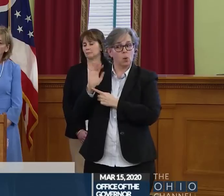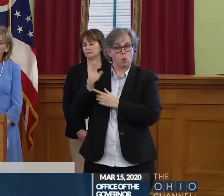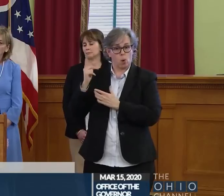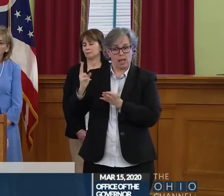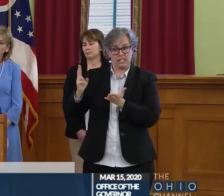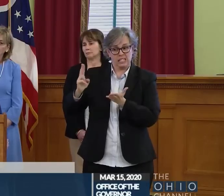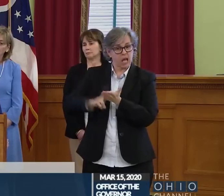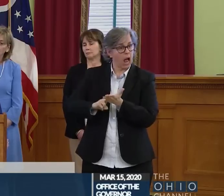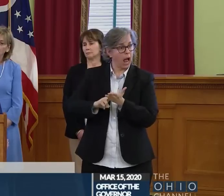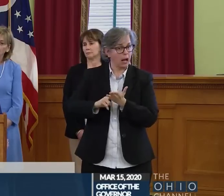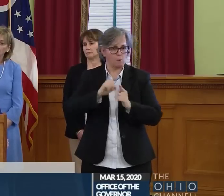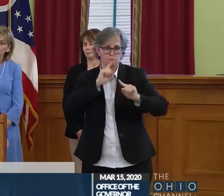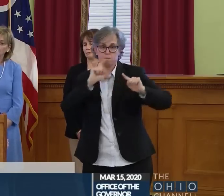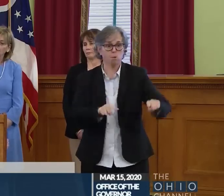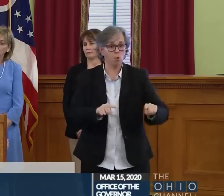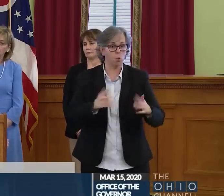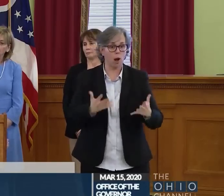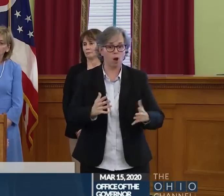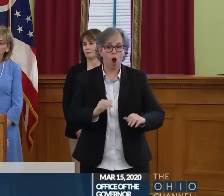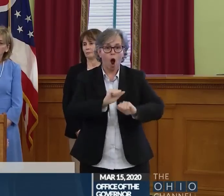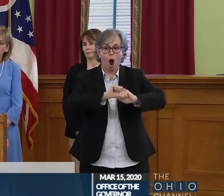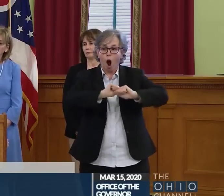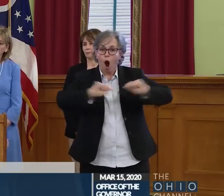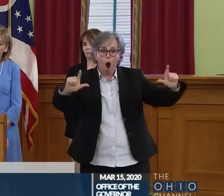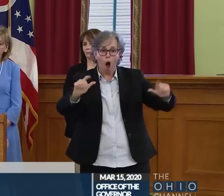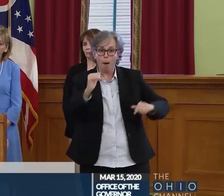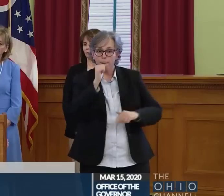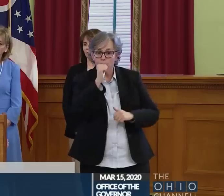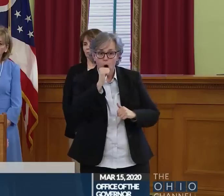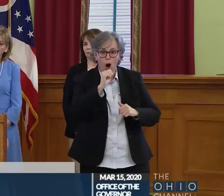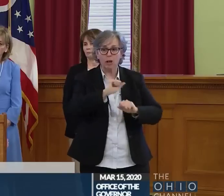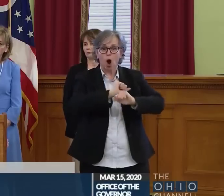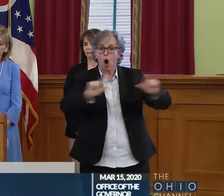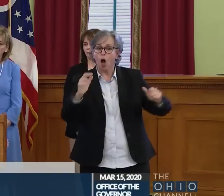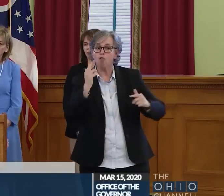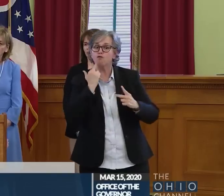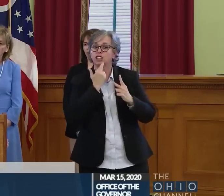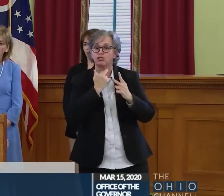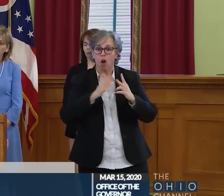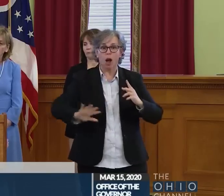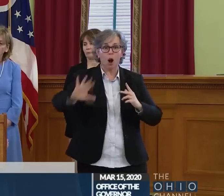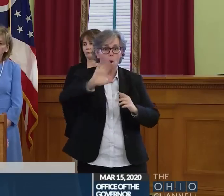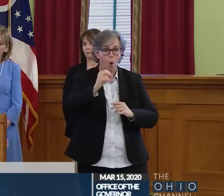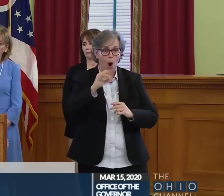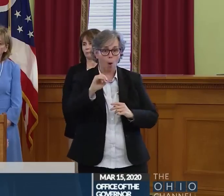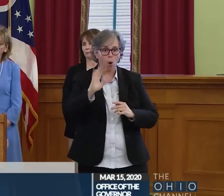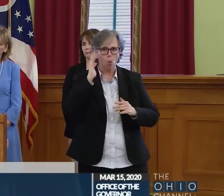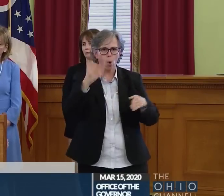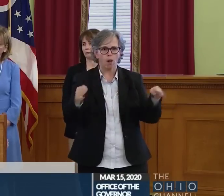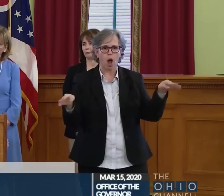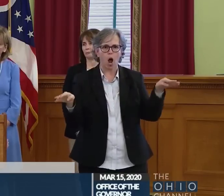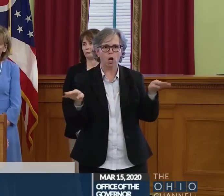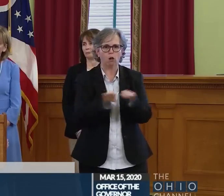that all bars in the state and all restaurants will close at 9 o'clock